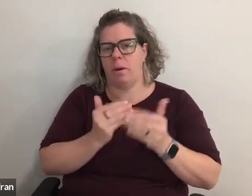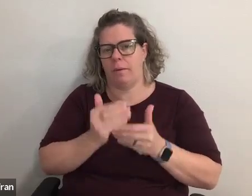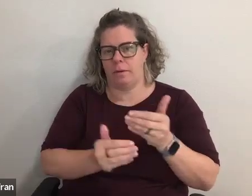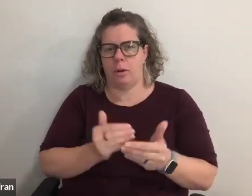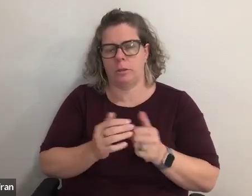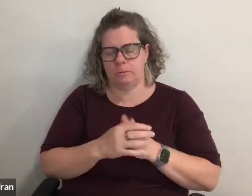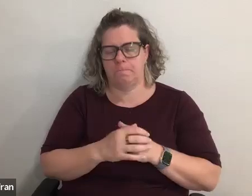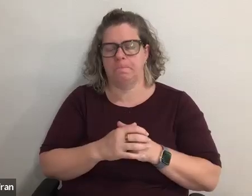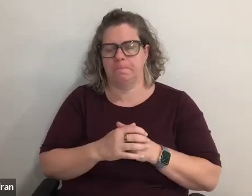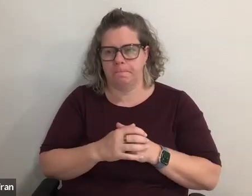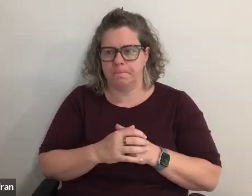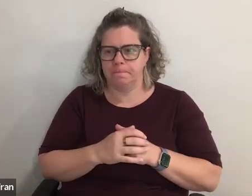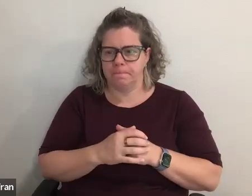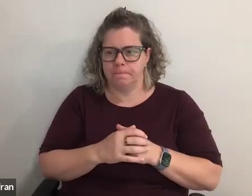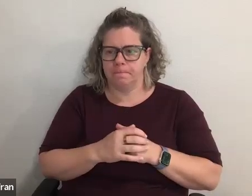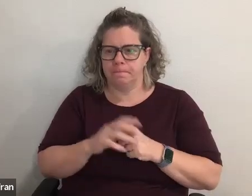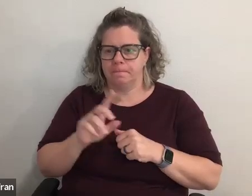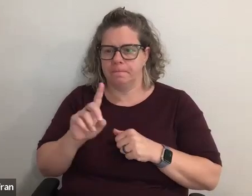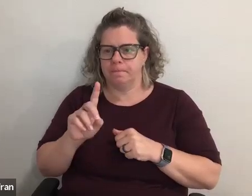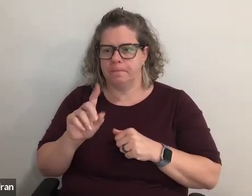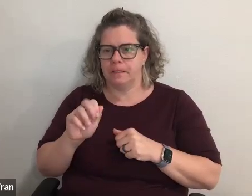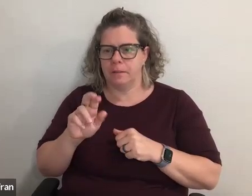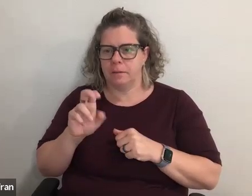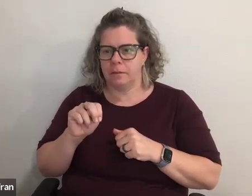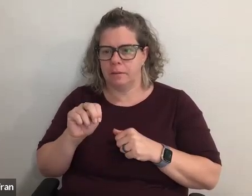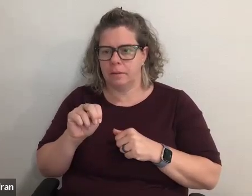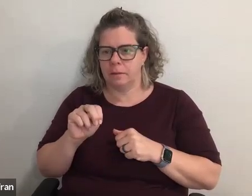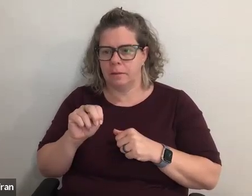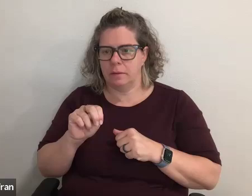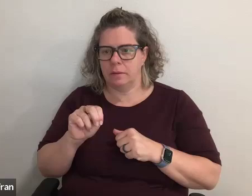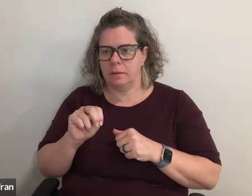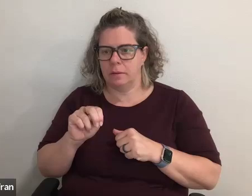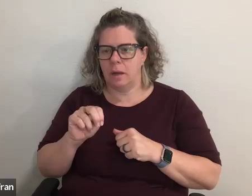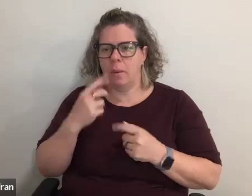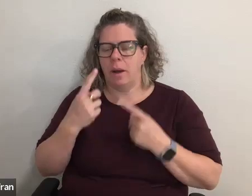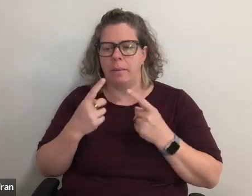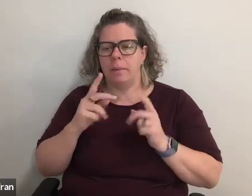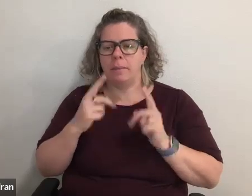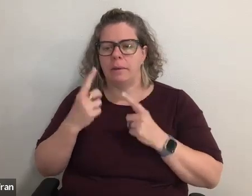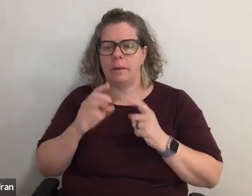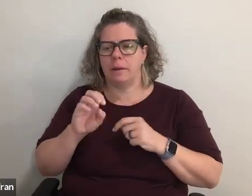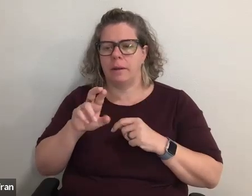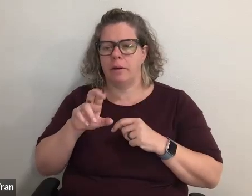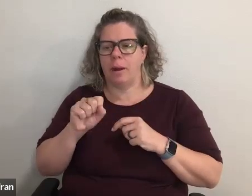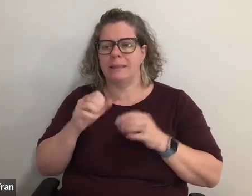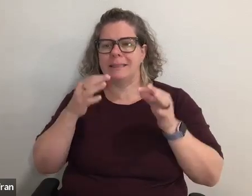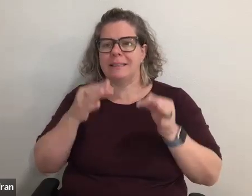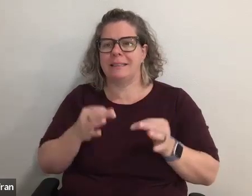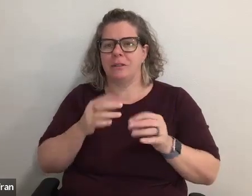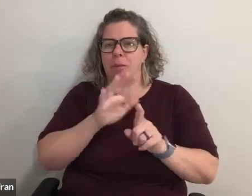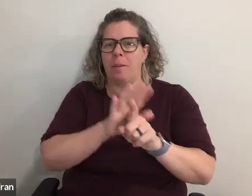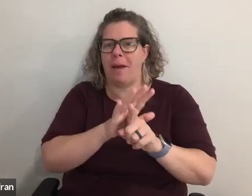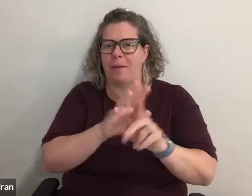process. But we would always want everybody to think this way. The crisis is determined by the person who's calling